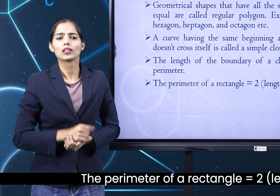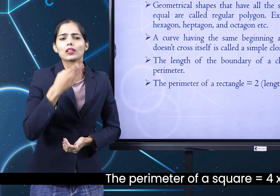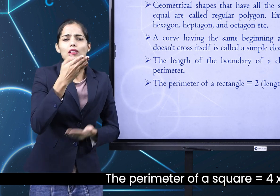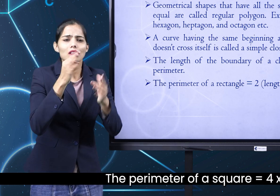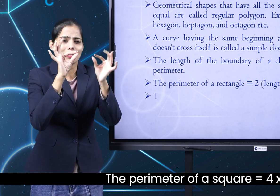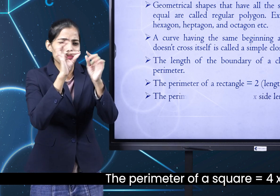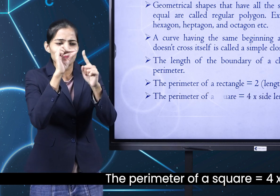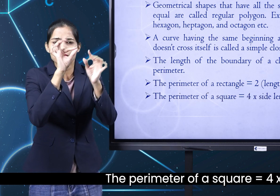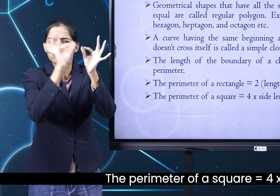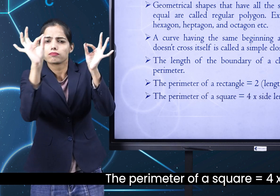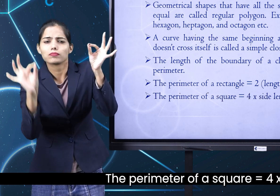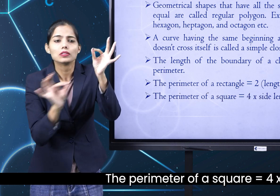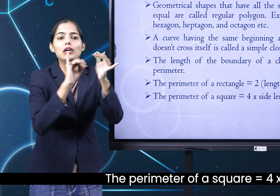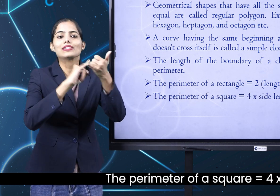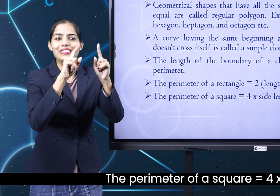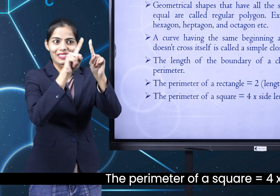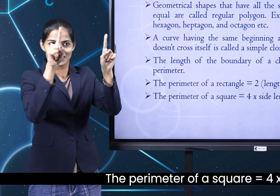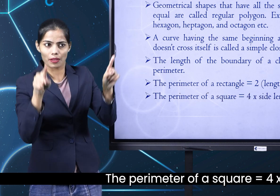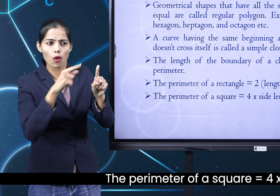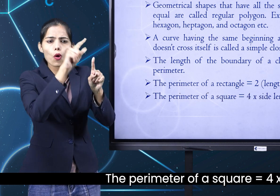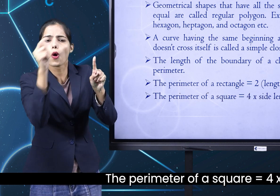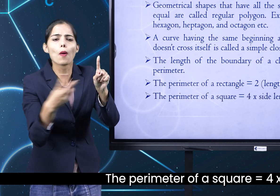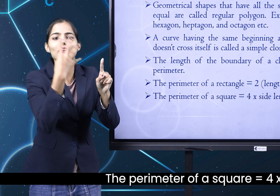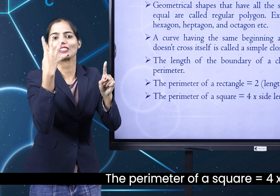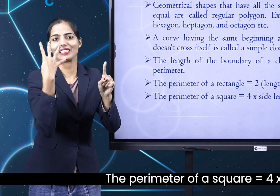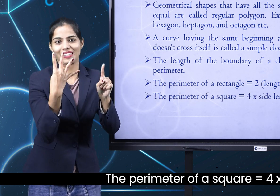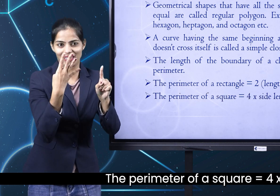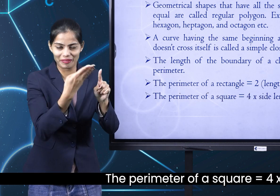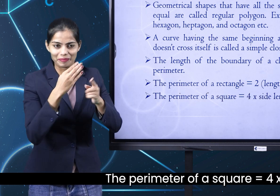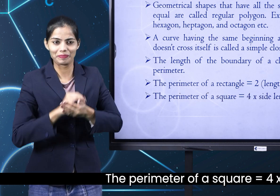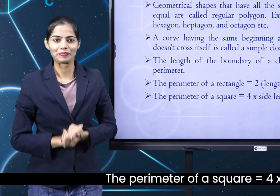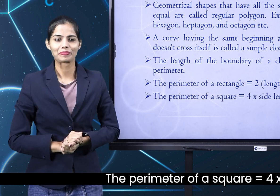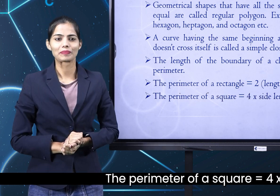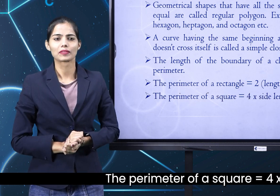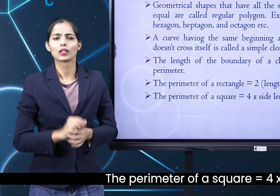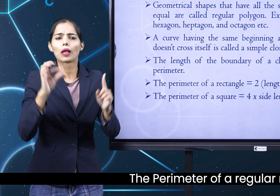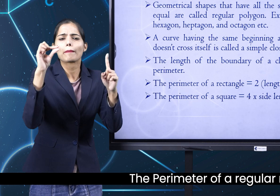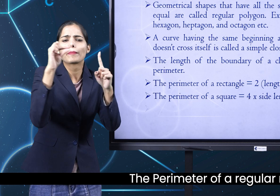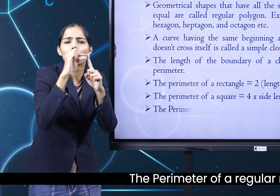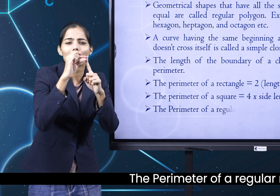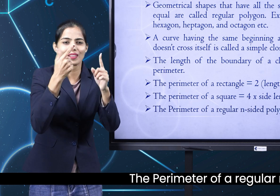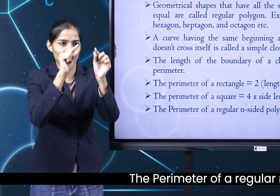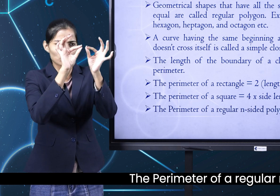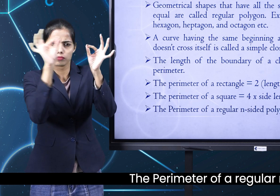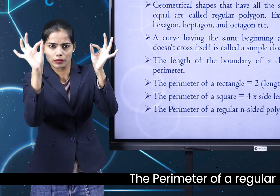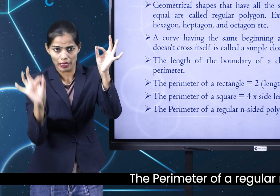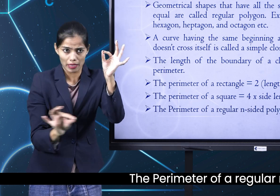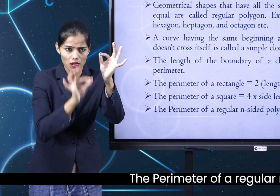The perimeter of a square is equal to 4 into side length. The perimeter of a regular